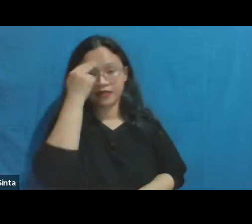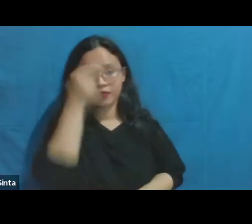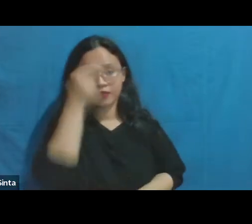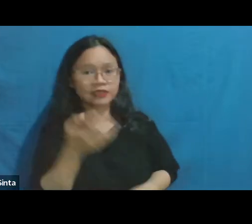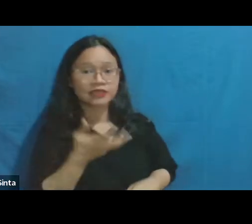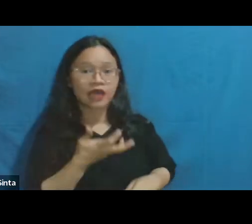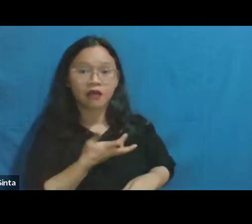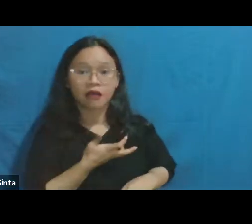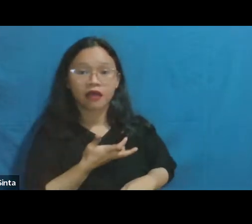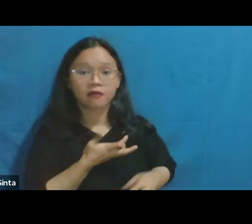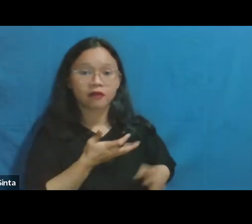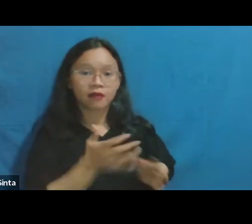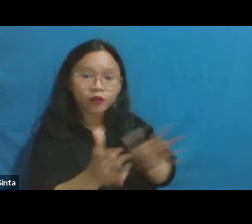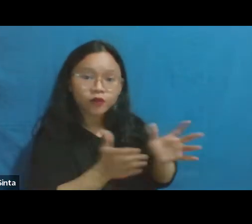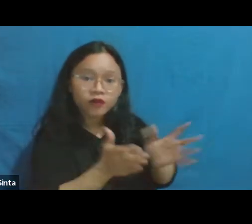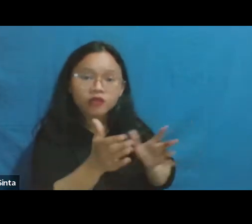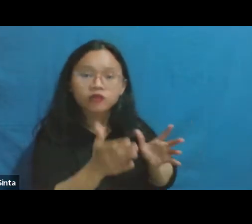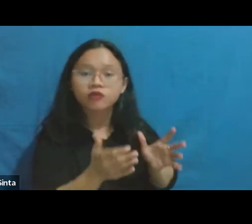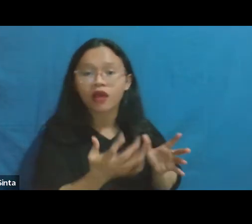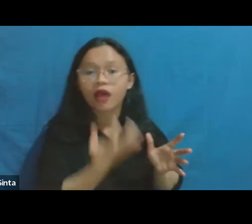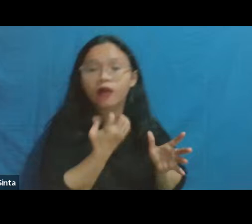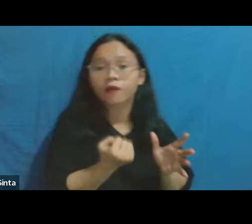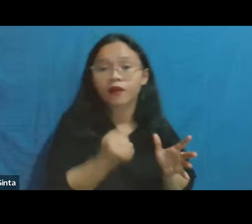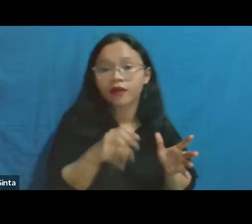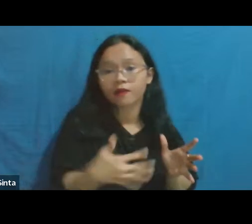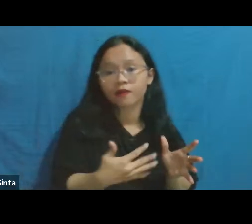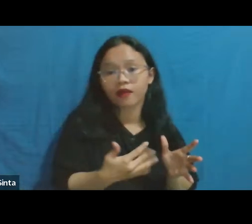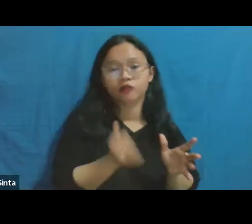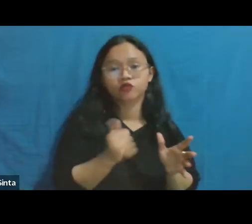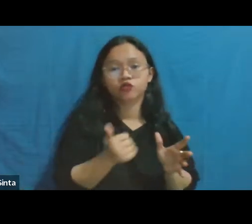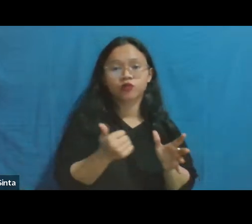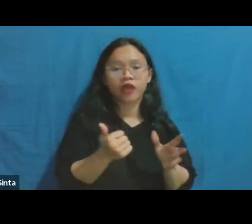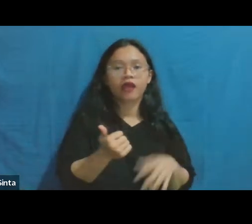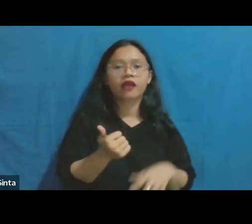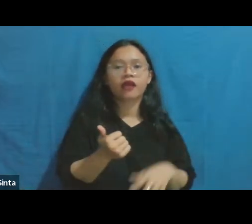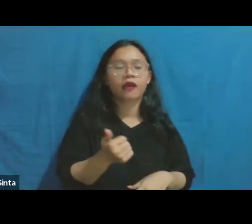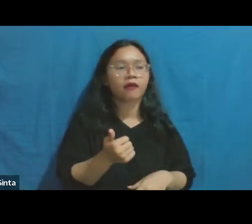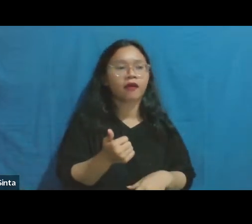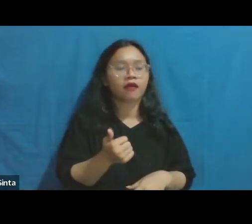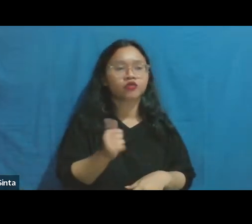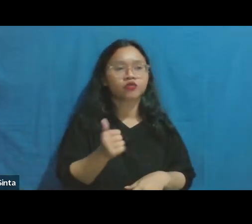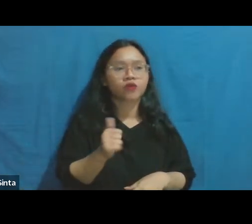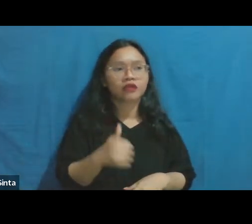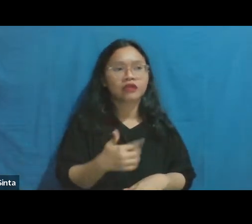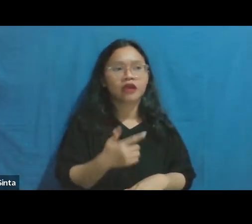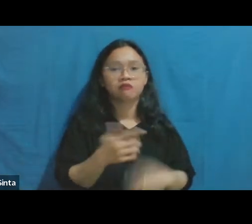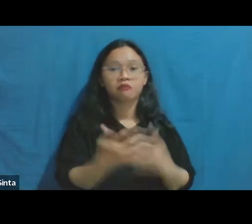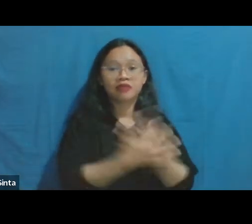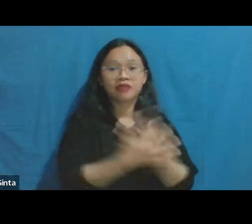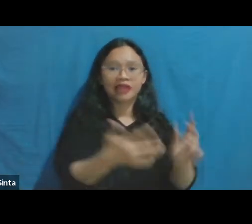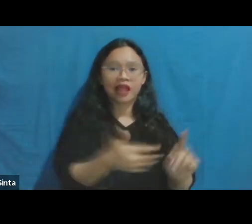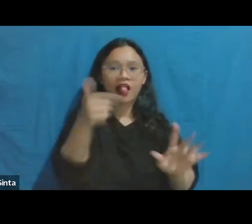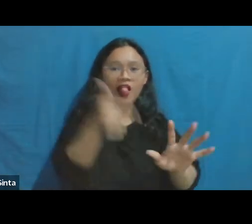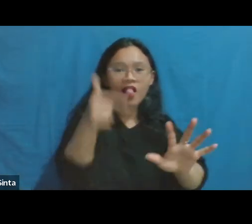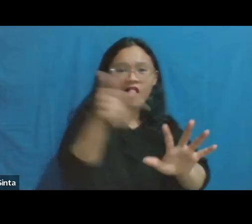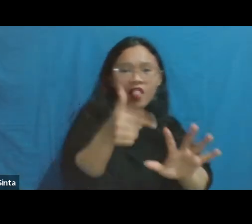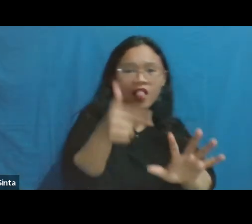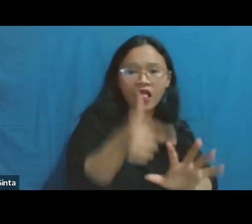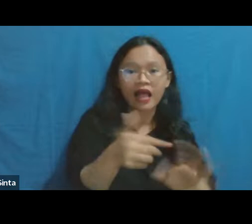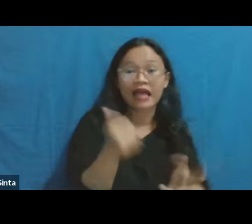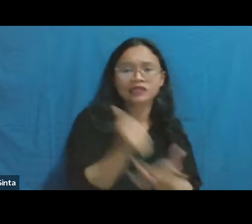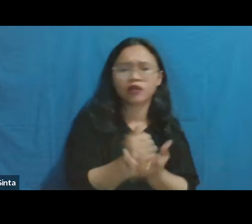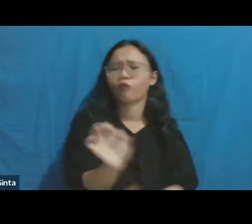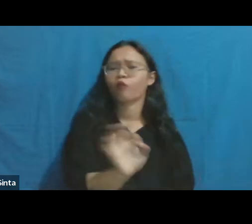Indonesian how good we are doing in West Papua, how benevolent we are,